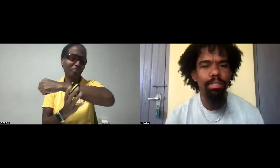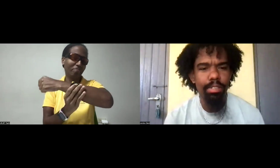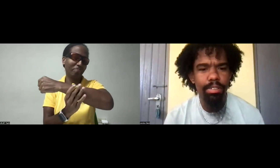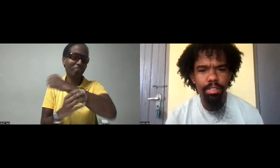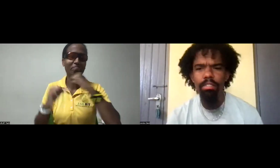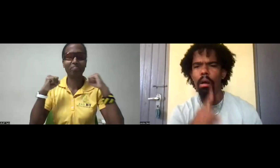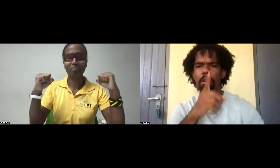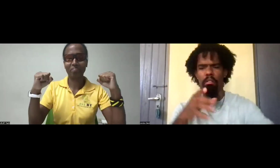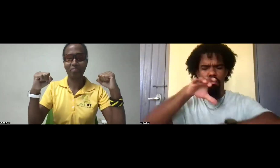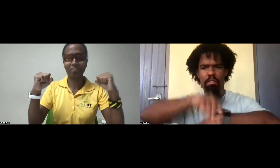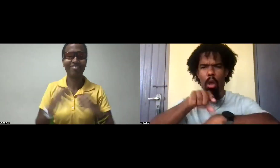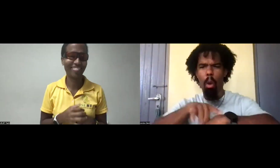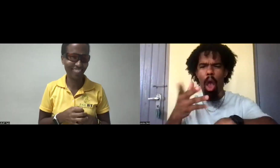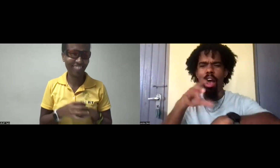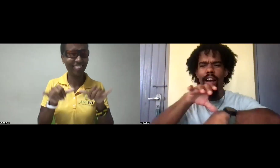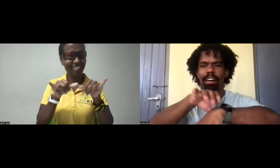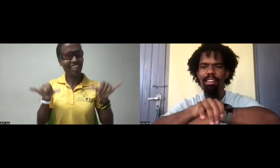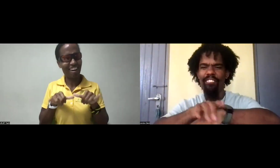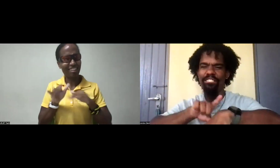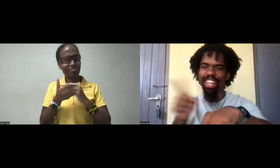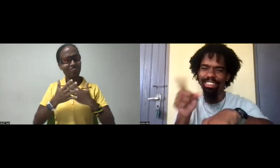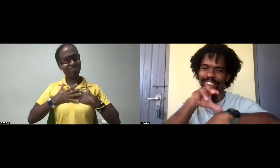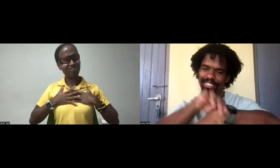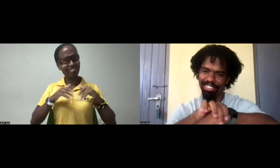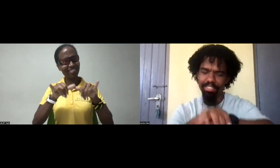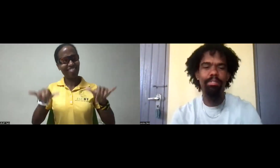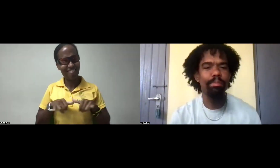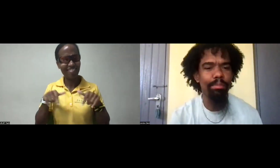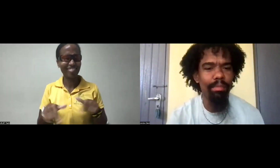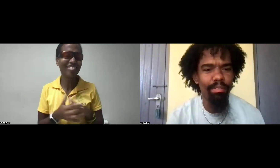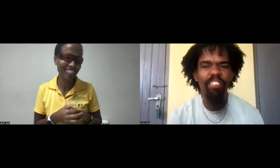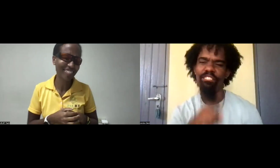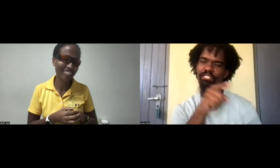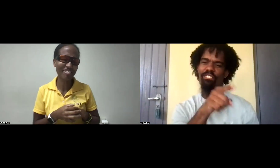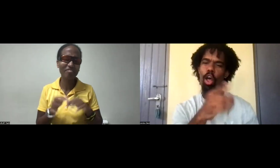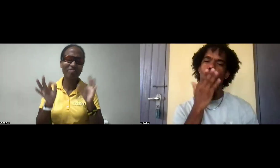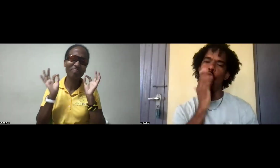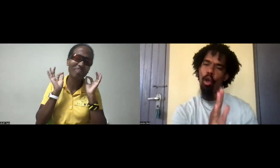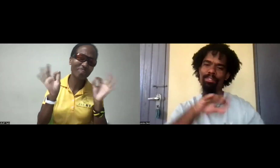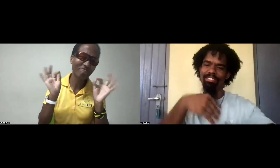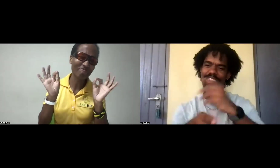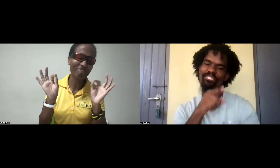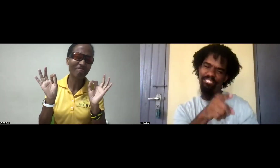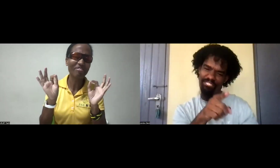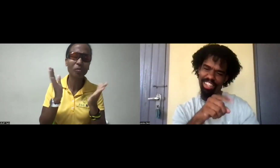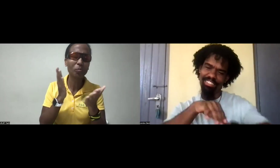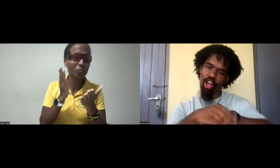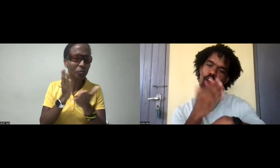and I have a Jamaica themed wristband, right? Because Jamaica is my yard. All